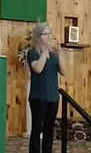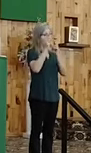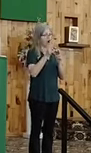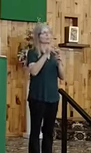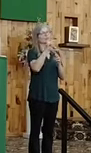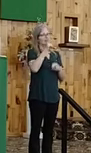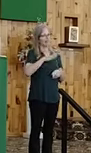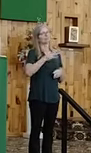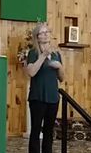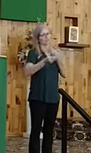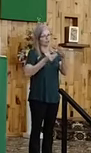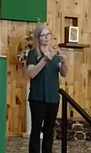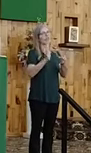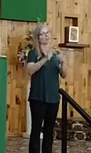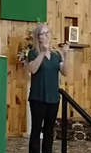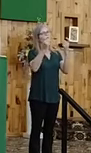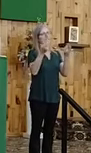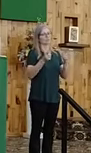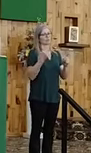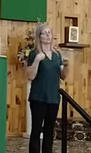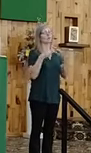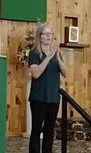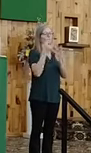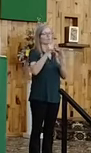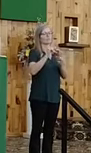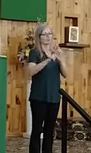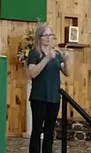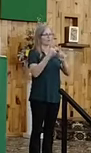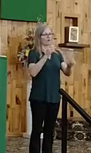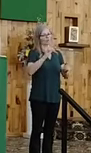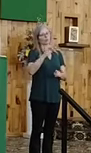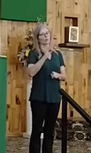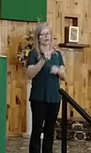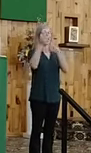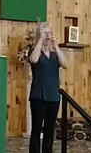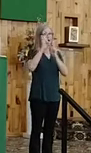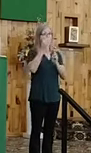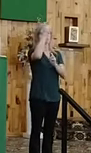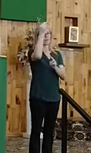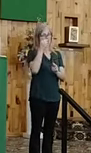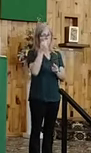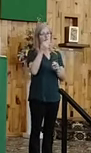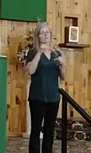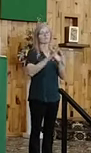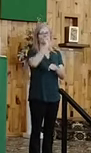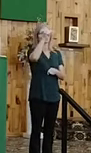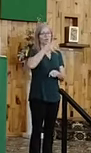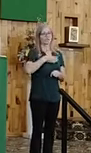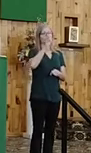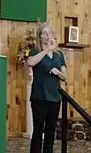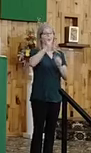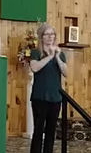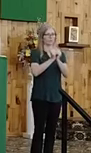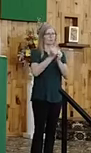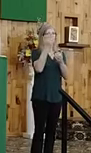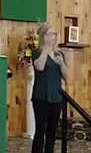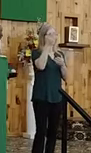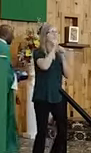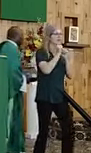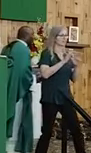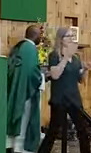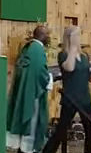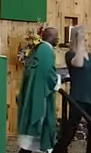feast as we pray for the people of Cuba. Together, Hail Mary. The Lord is with thee.